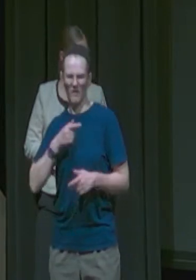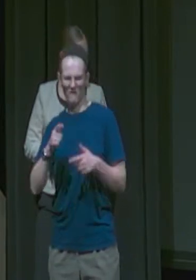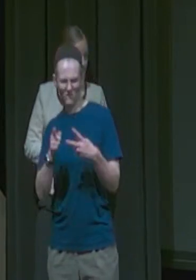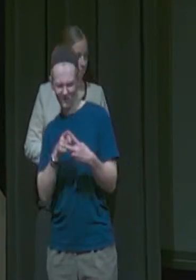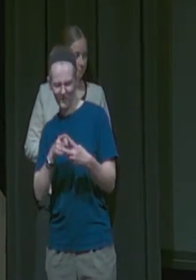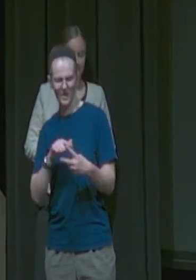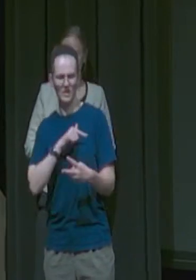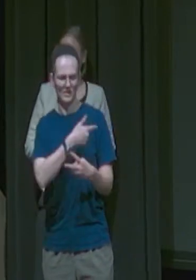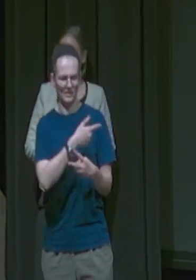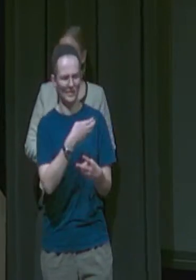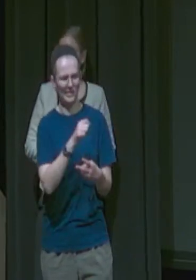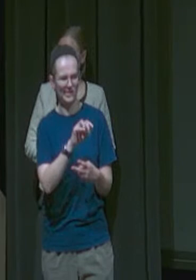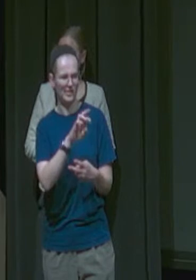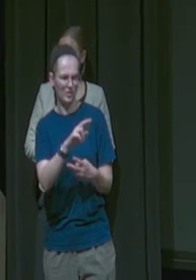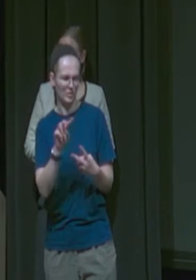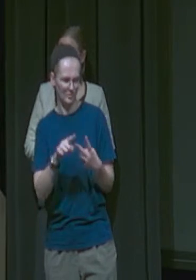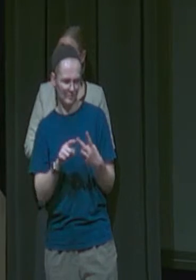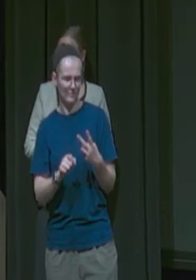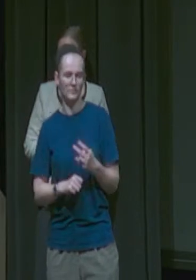the second one?